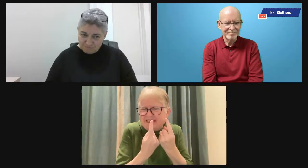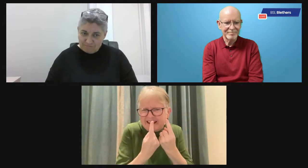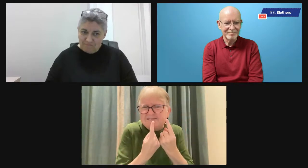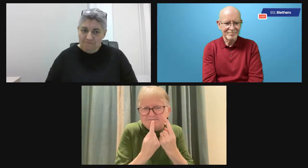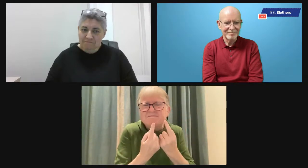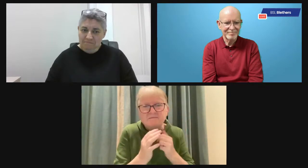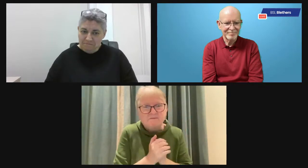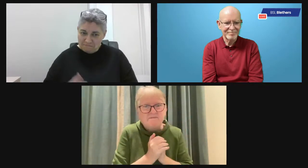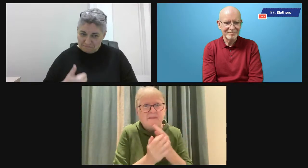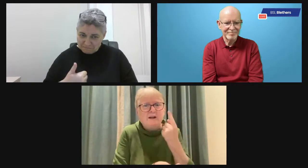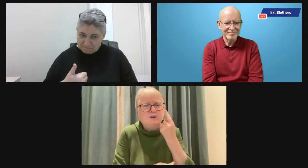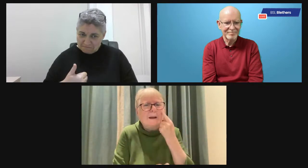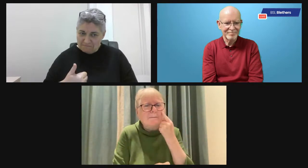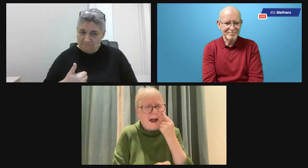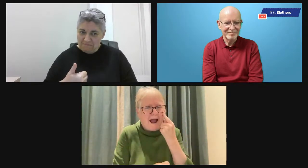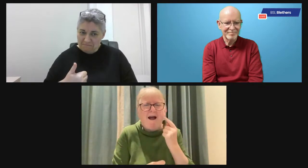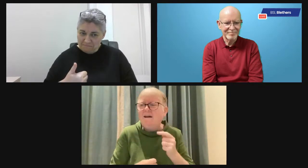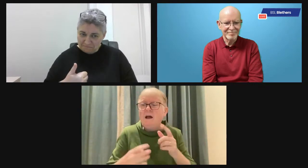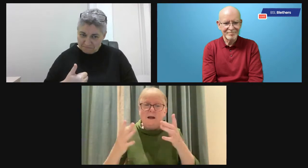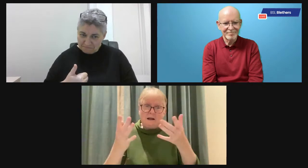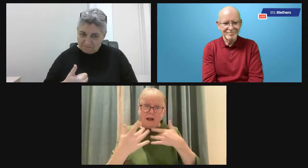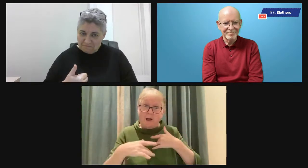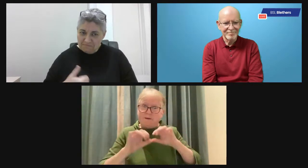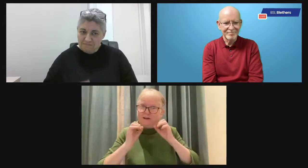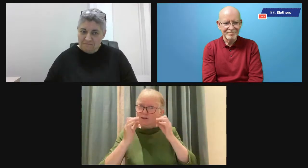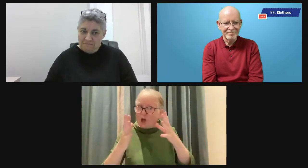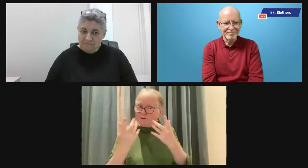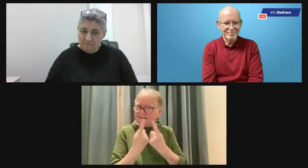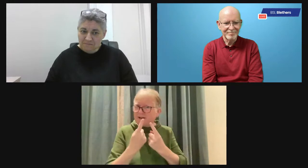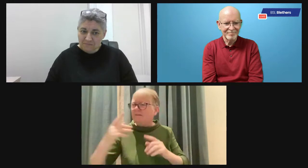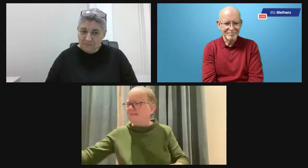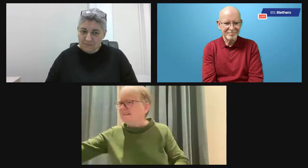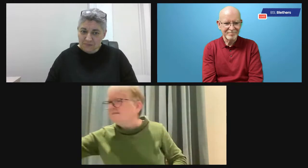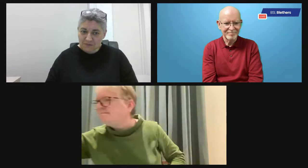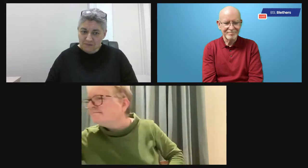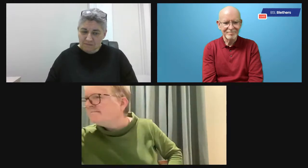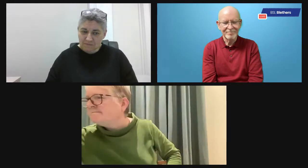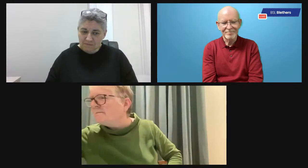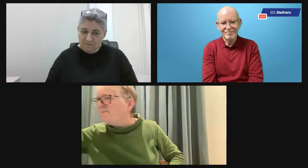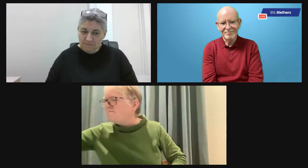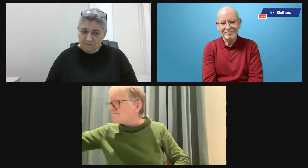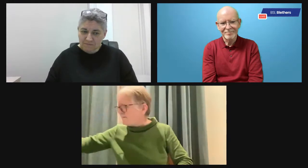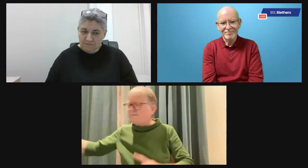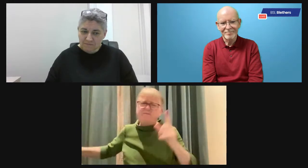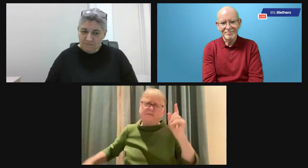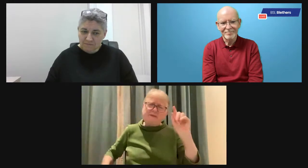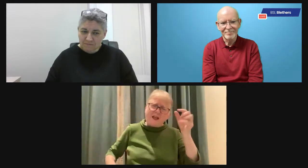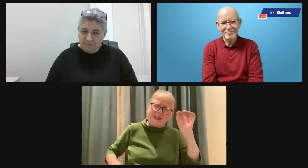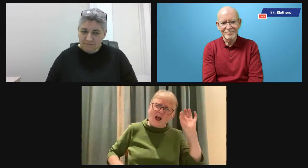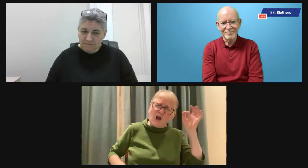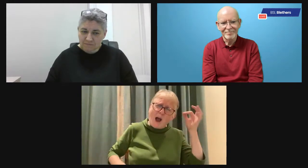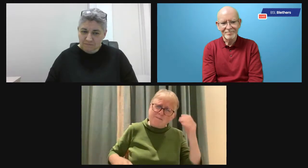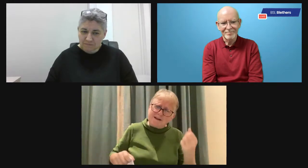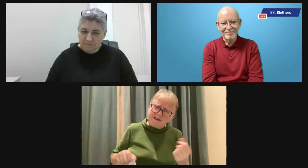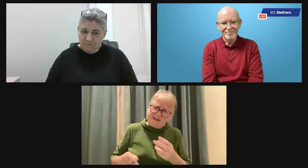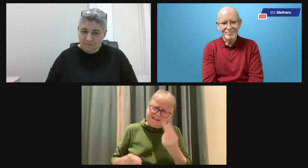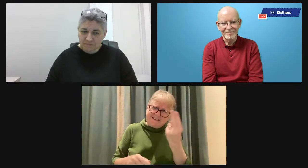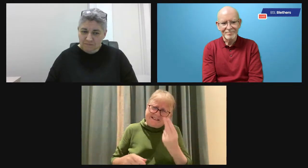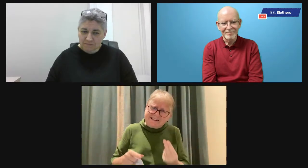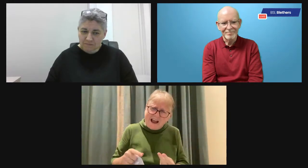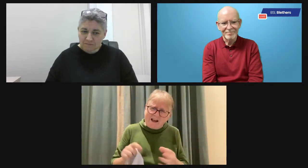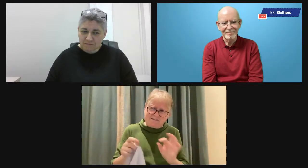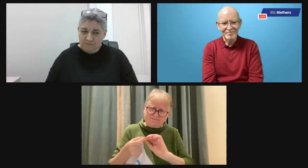We're going to be celebrating, having a little celebration. So just keep your eye out for That's posts and fantastic. information on